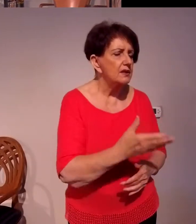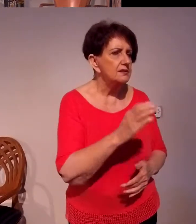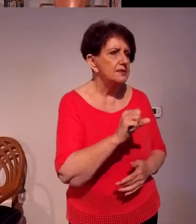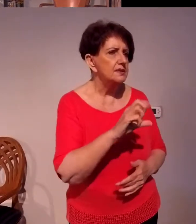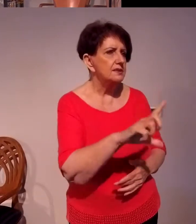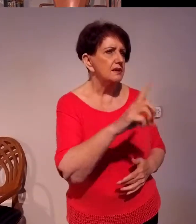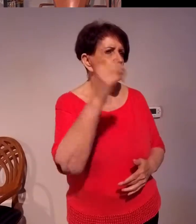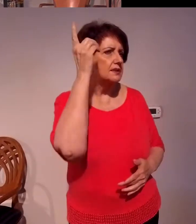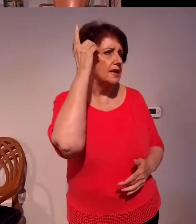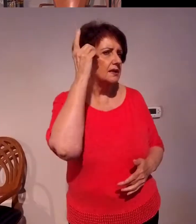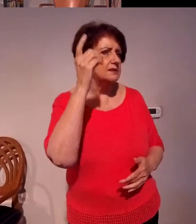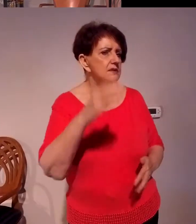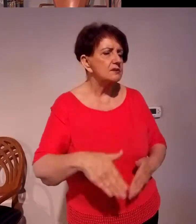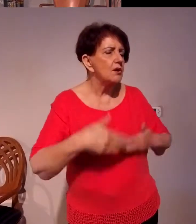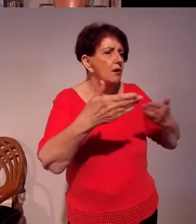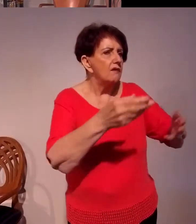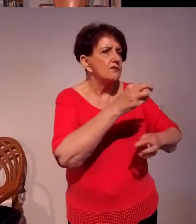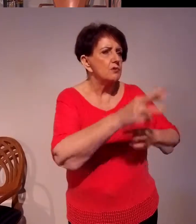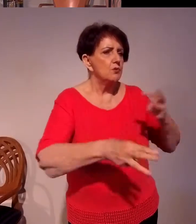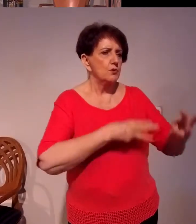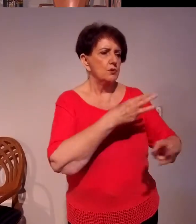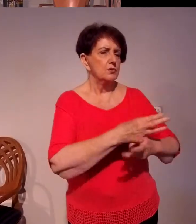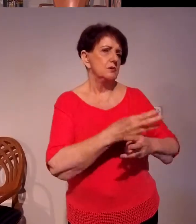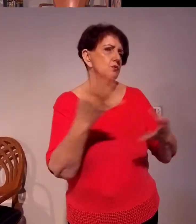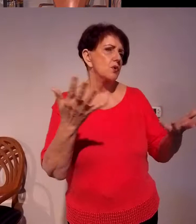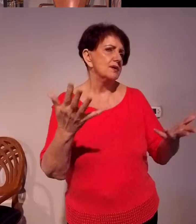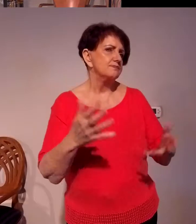CSLDallas has to offer the world?